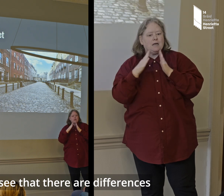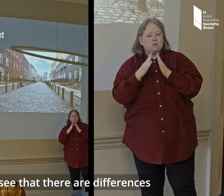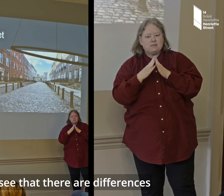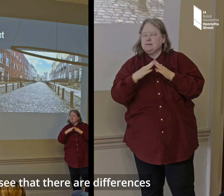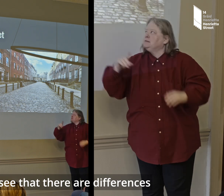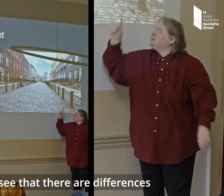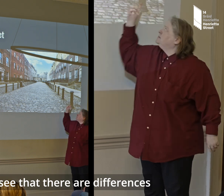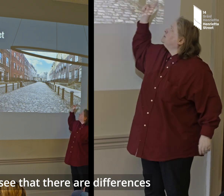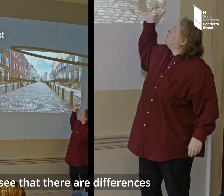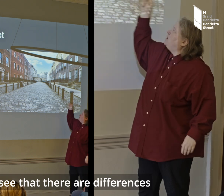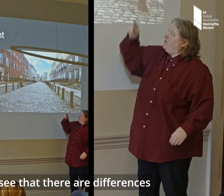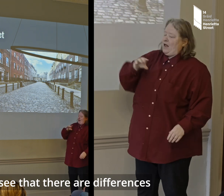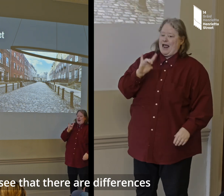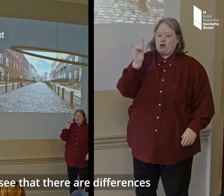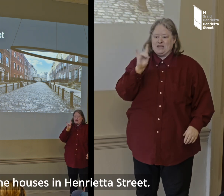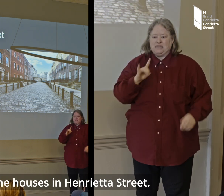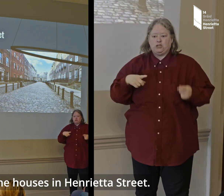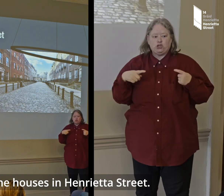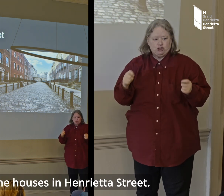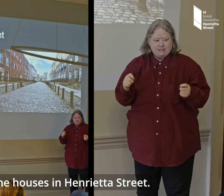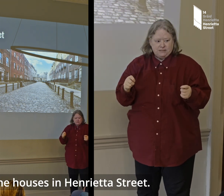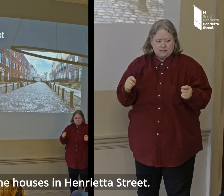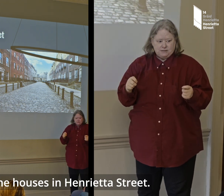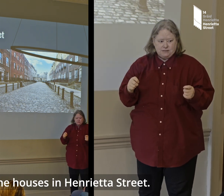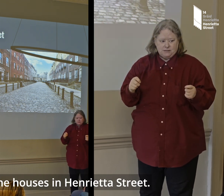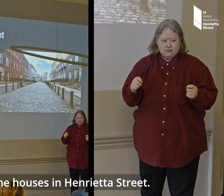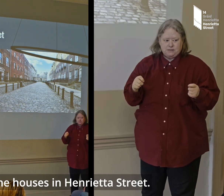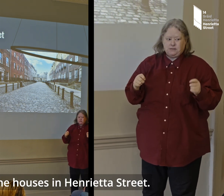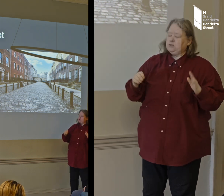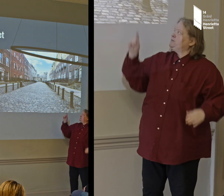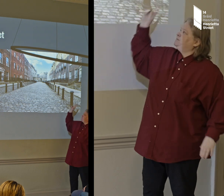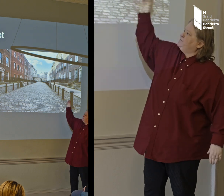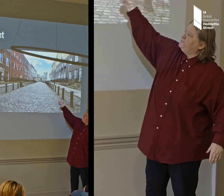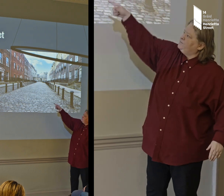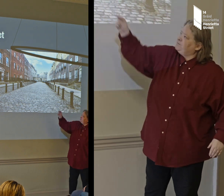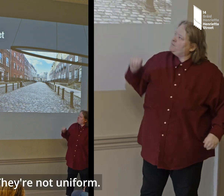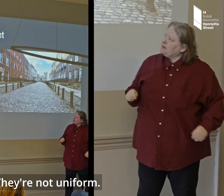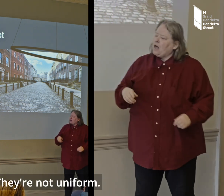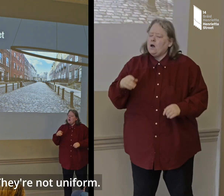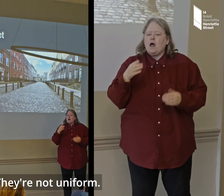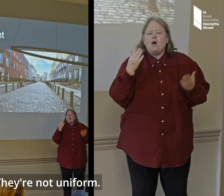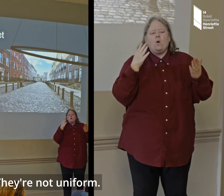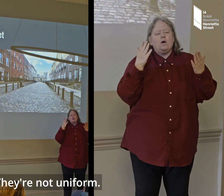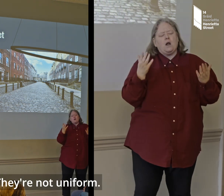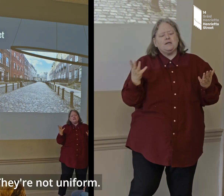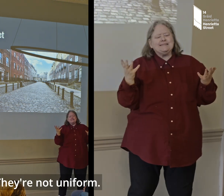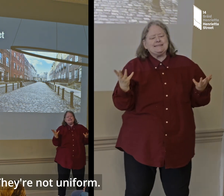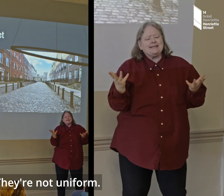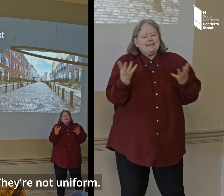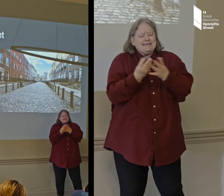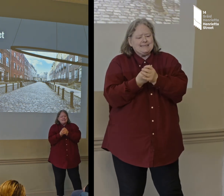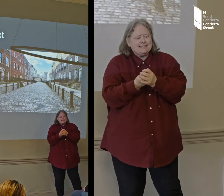So we can see that there are differences between the houses in Henrietta Street. They're not uniform.